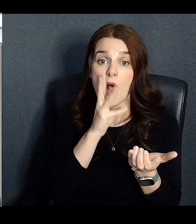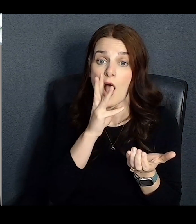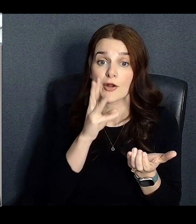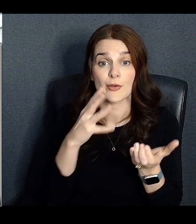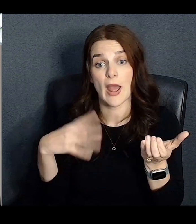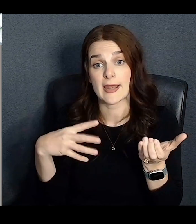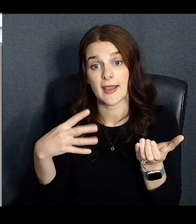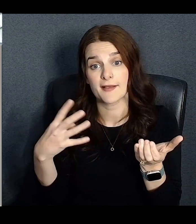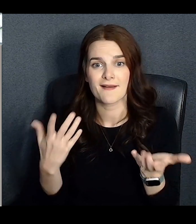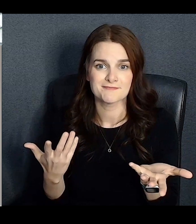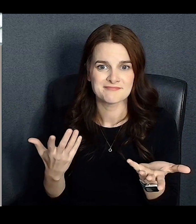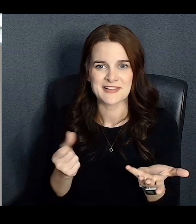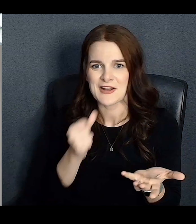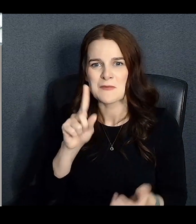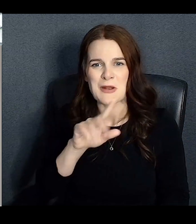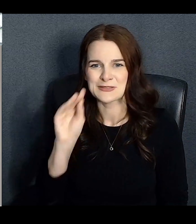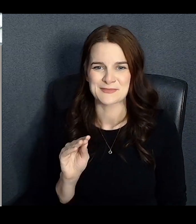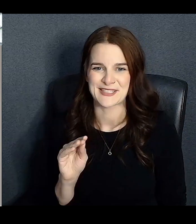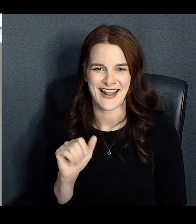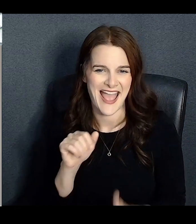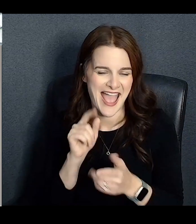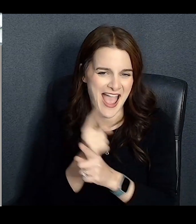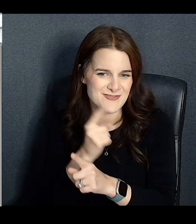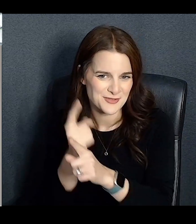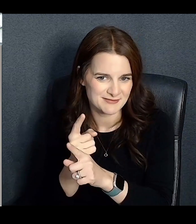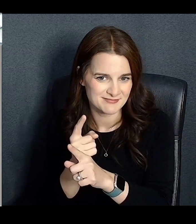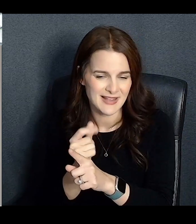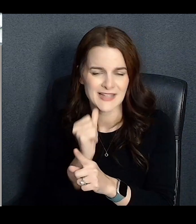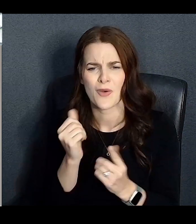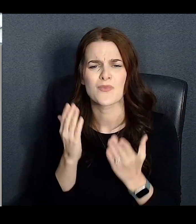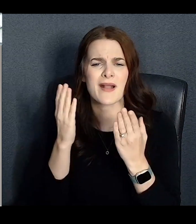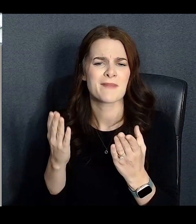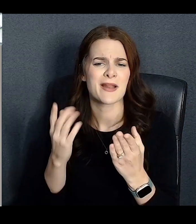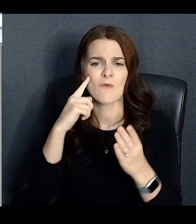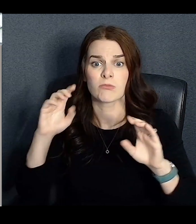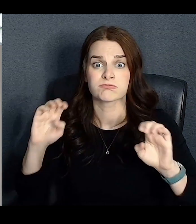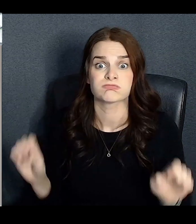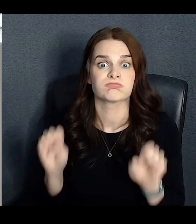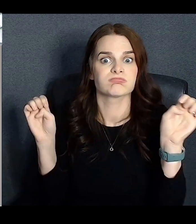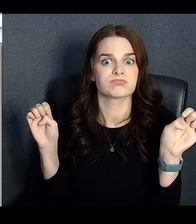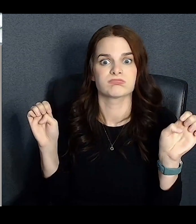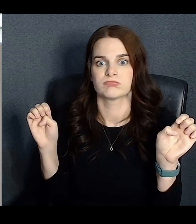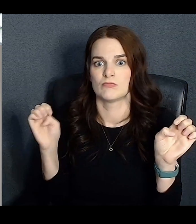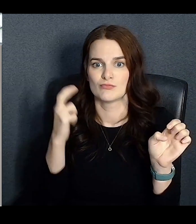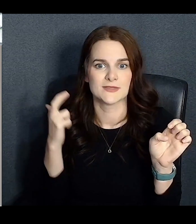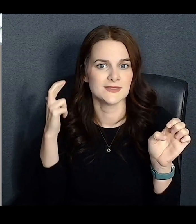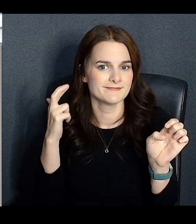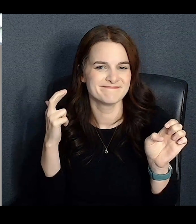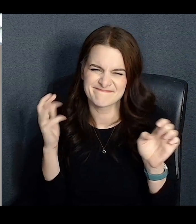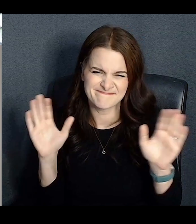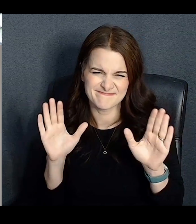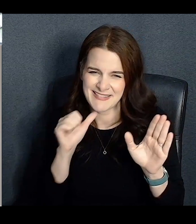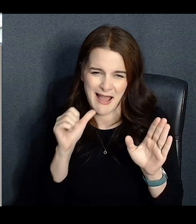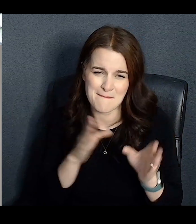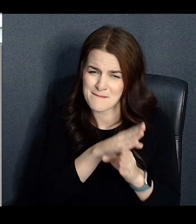has been recognized that may be water running. So this is not 100% accurate. And I don't recommend using it for emergency purposes.